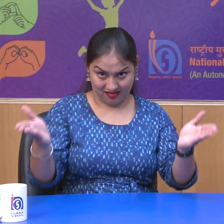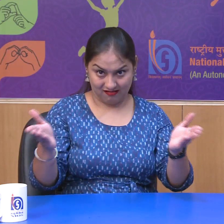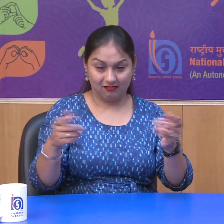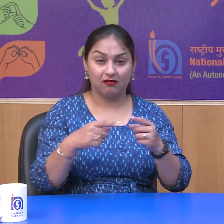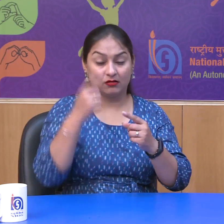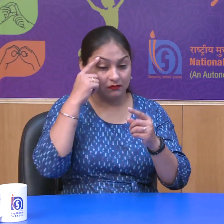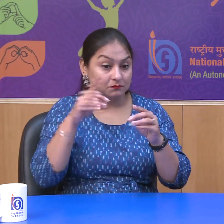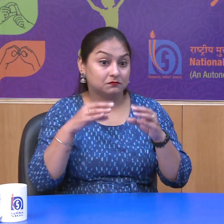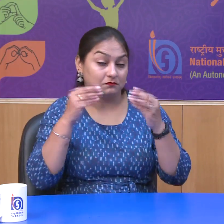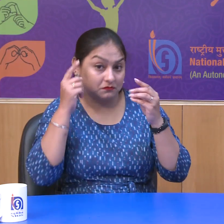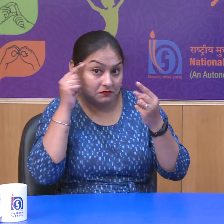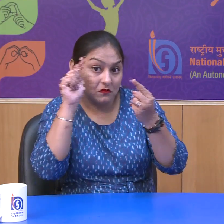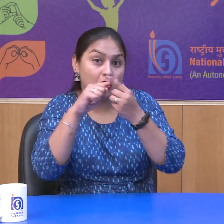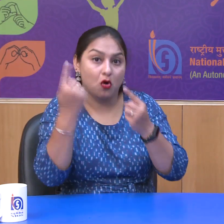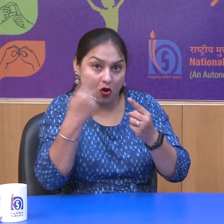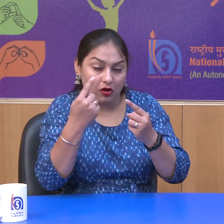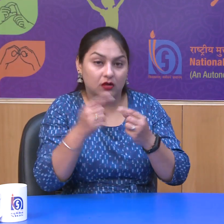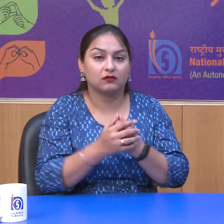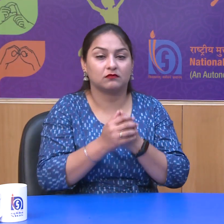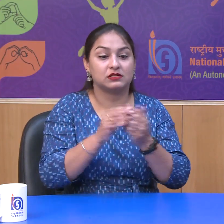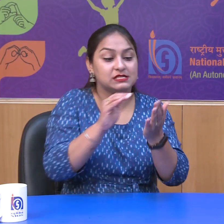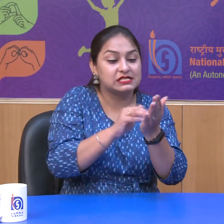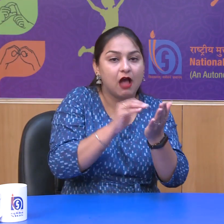predominantly wheat eaters.